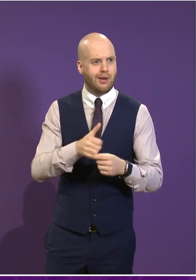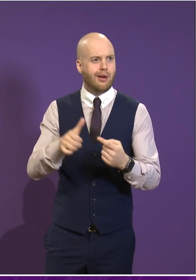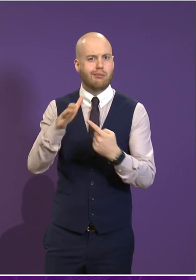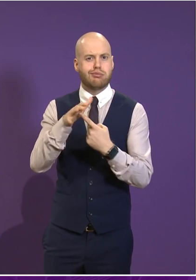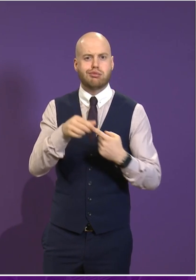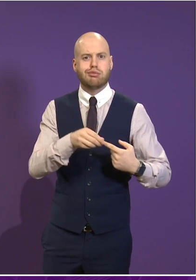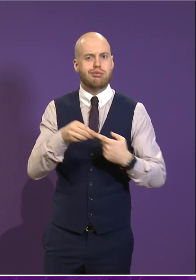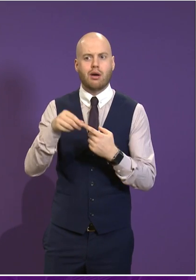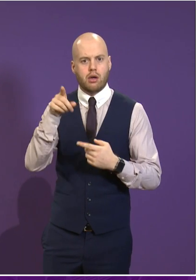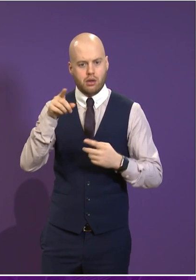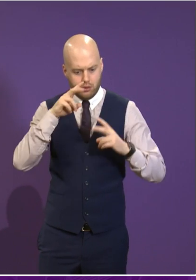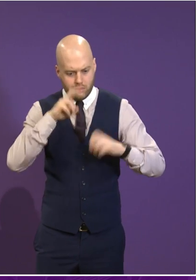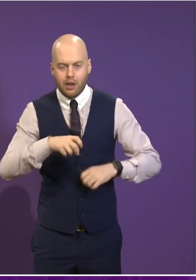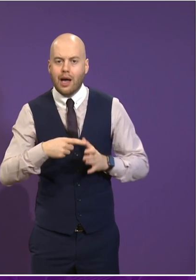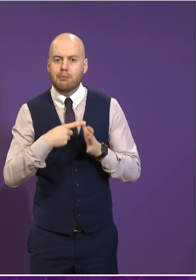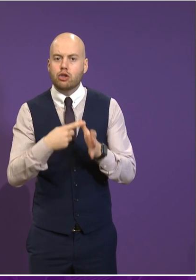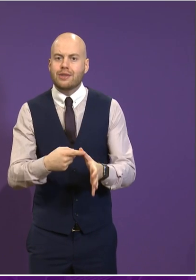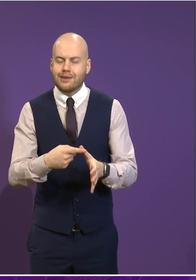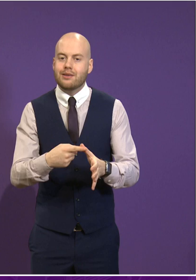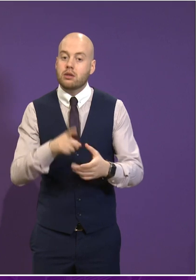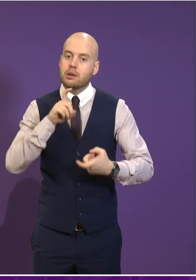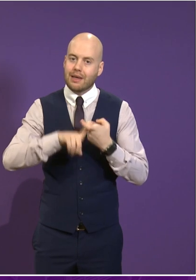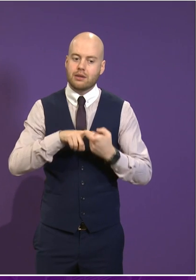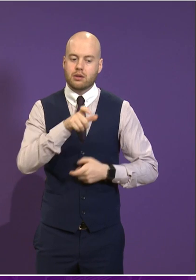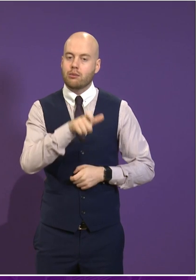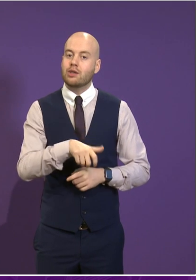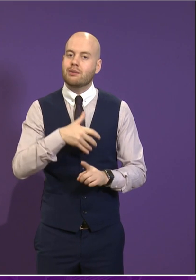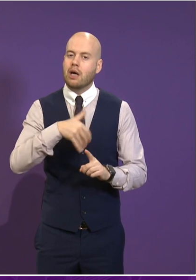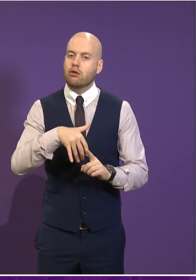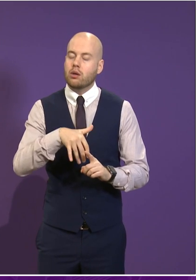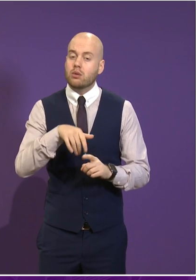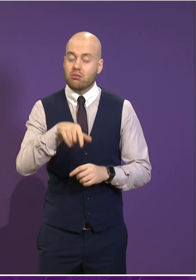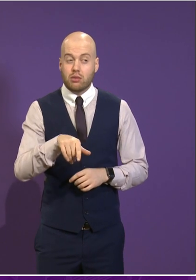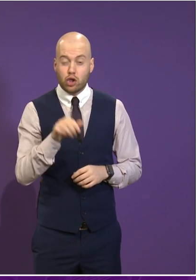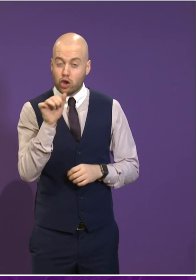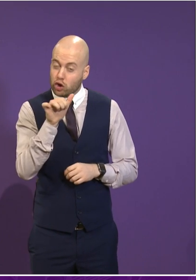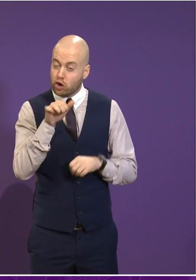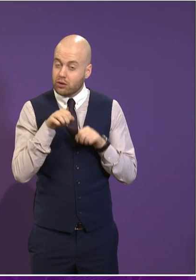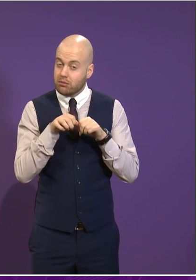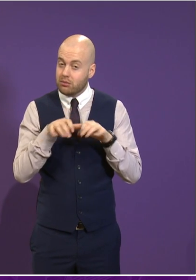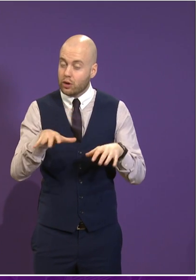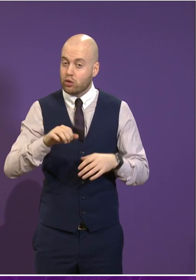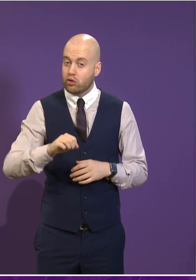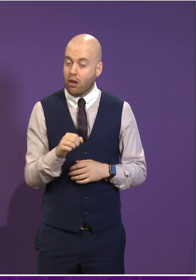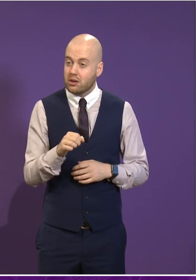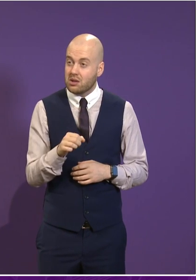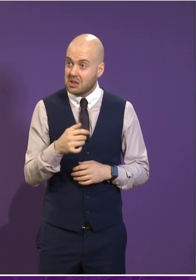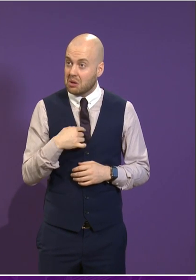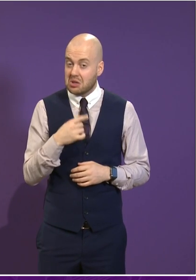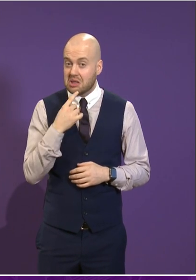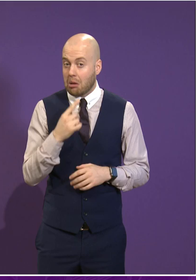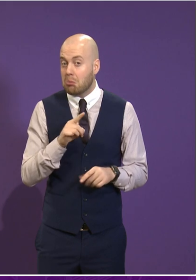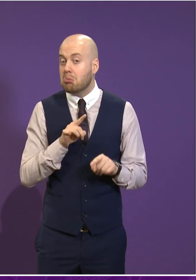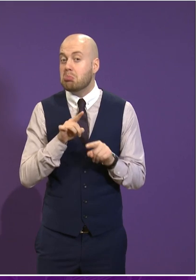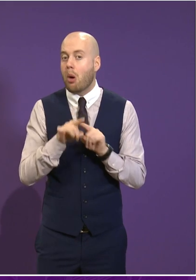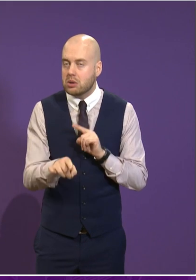yes, increasingly, universities in Scotland are using it. In fact, I would say the majority of universities use